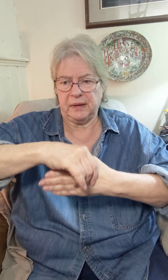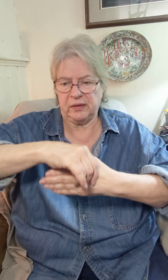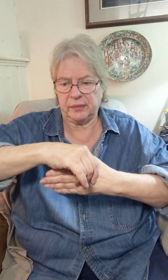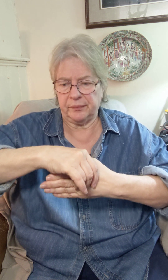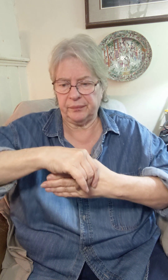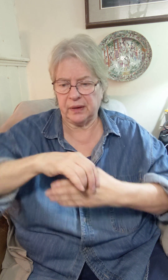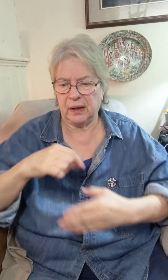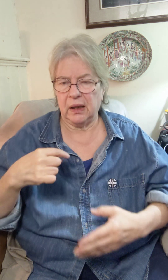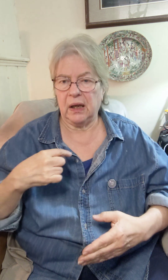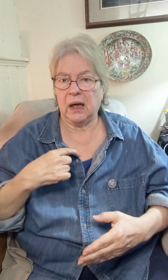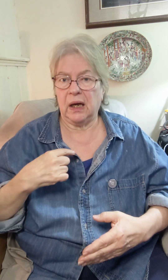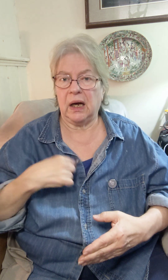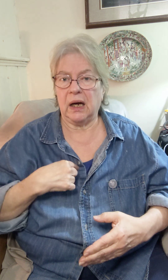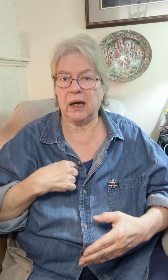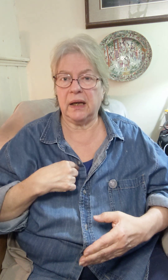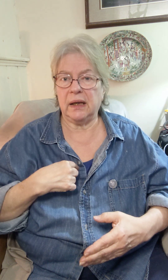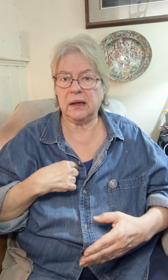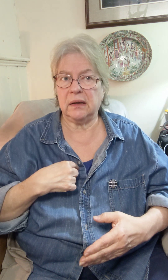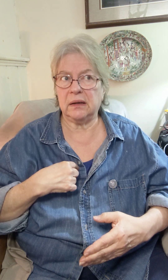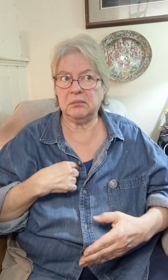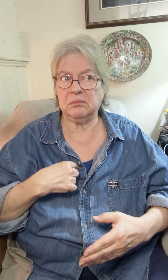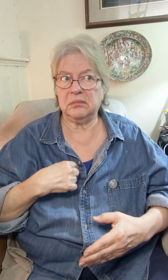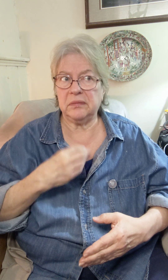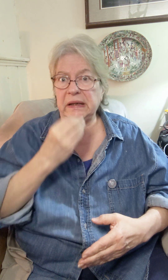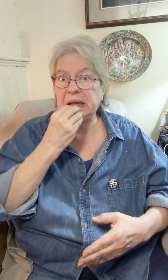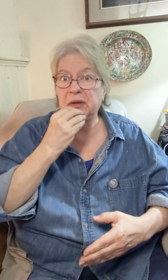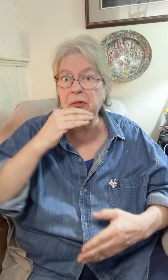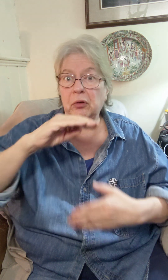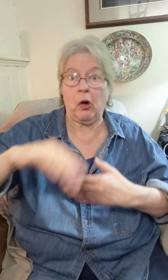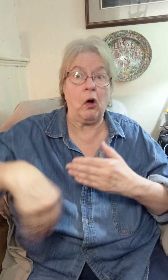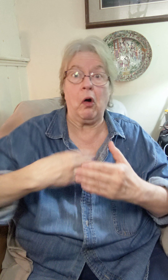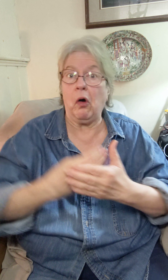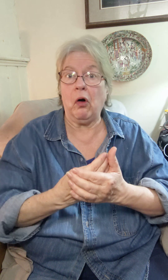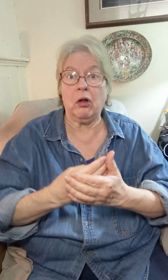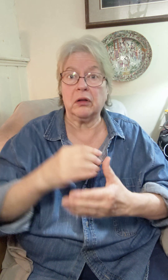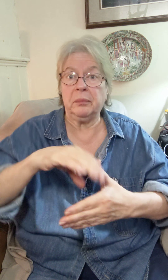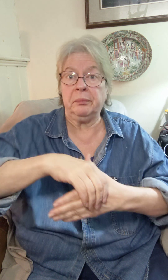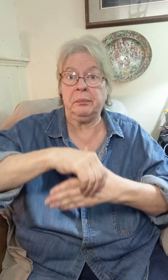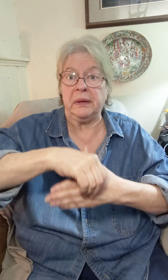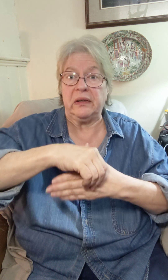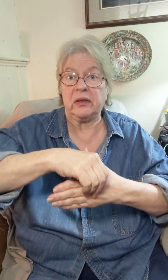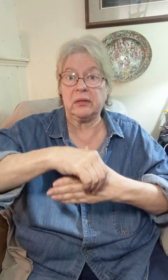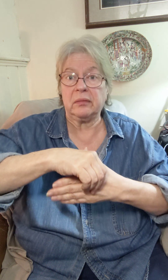meat. I eat all meat.